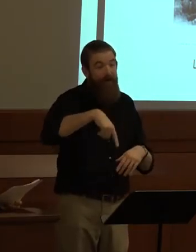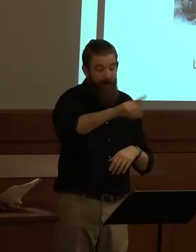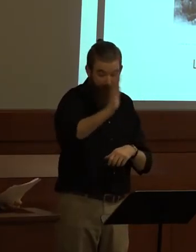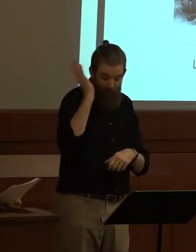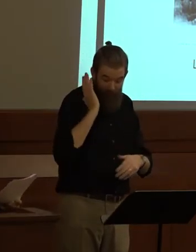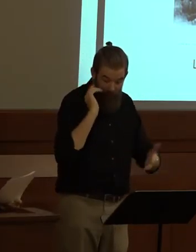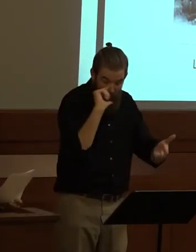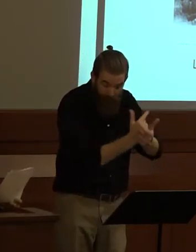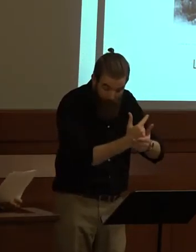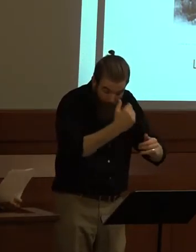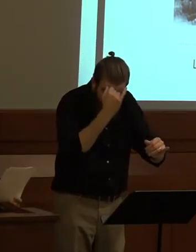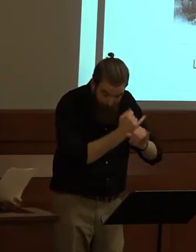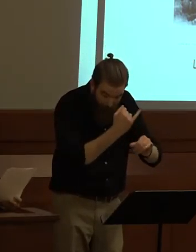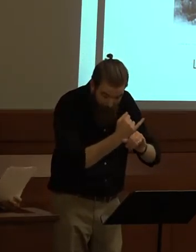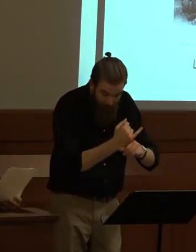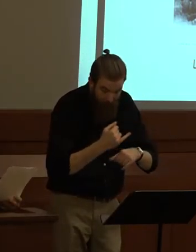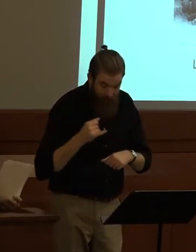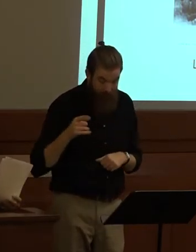Fonta himself.